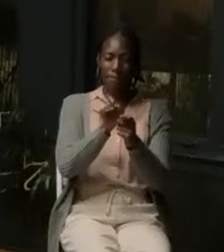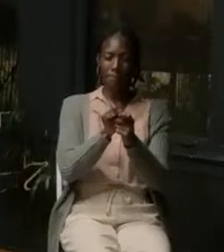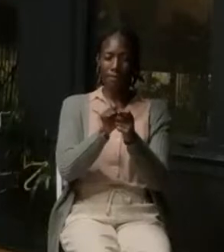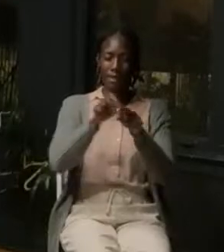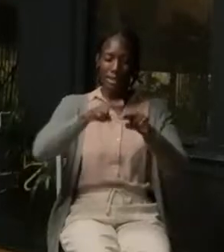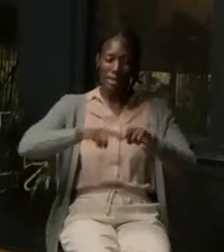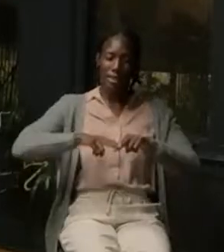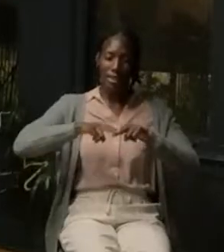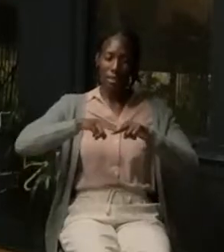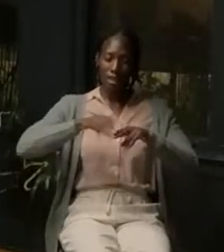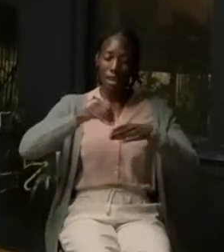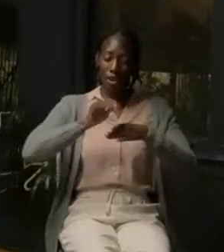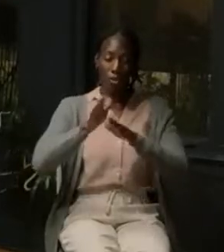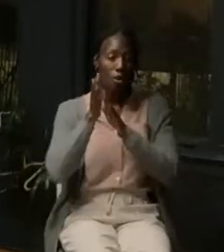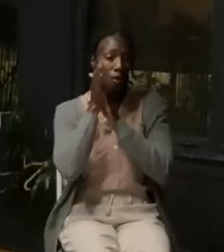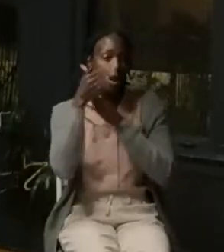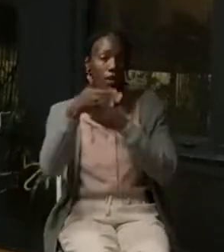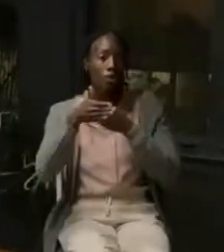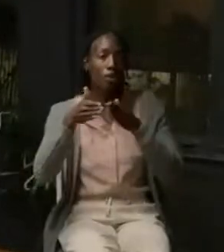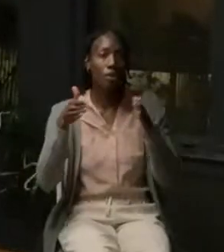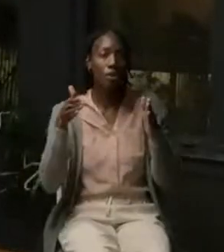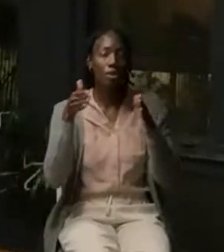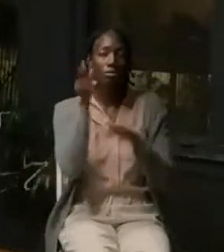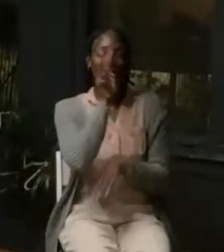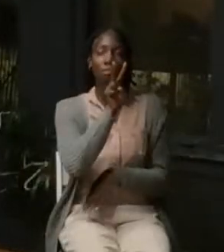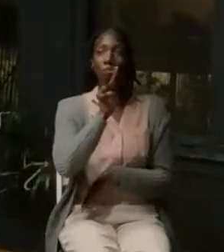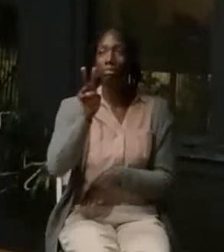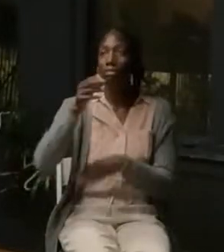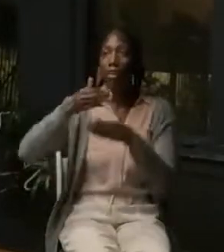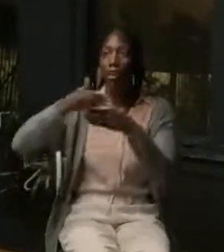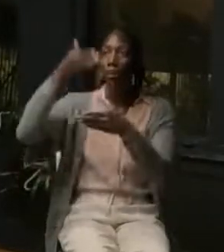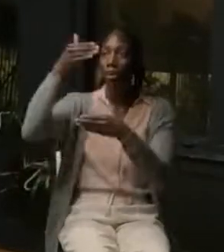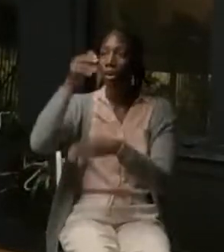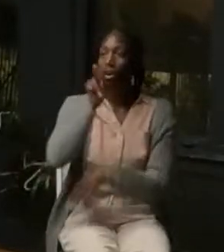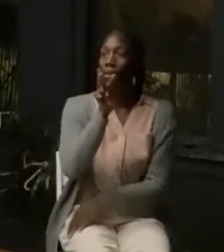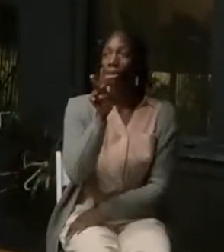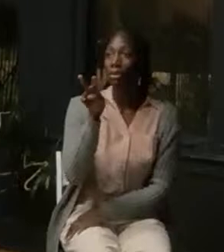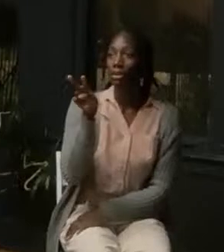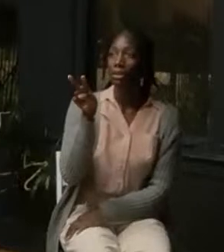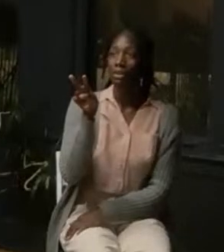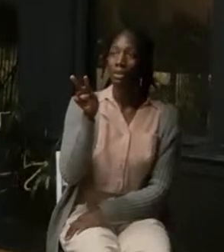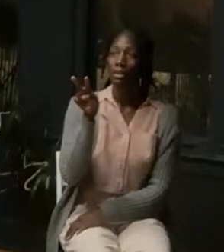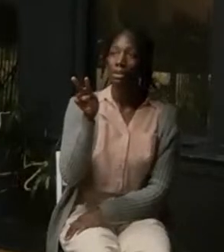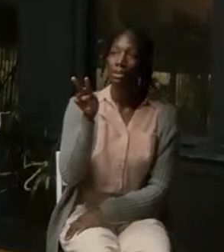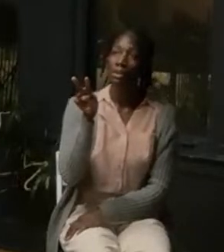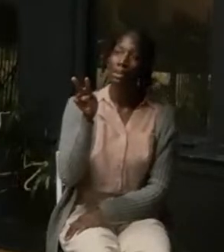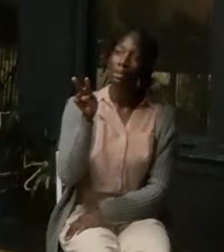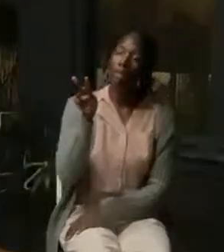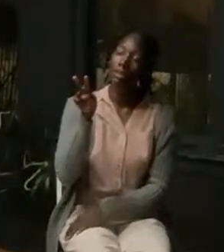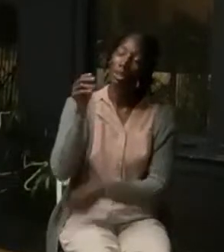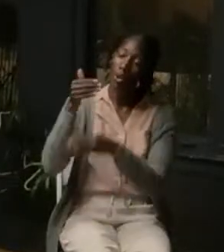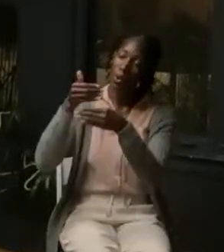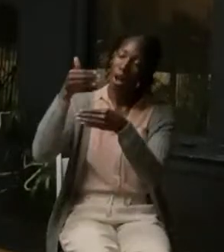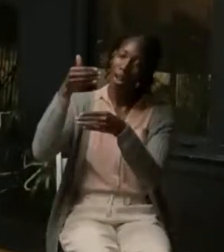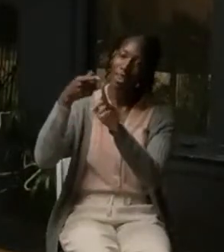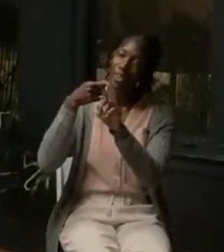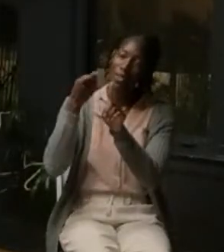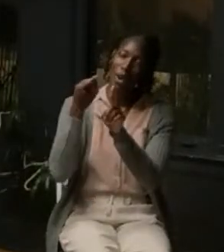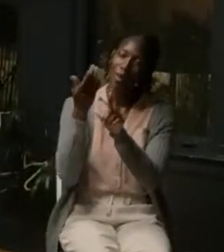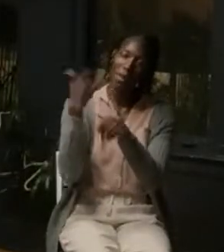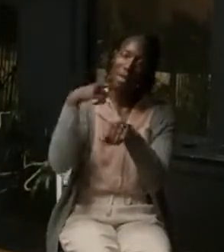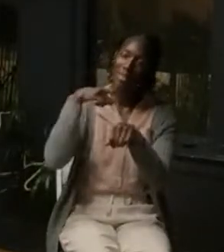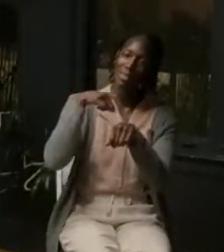in your bedroom, staring out a window cracked from your previous